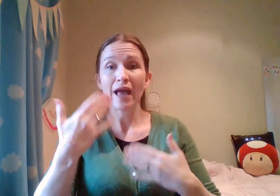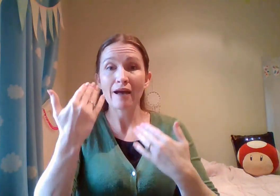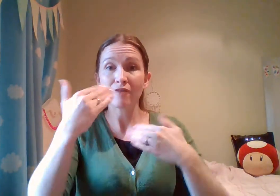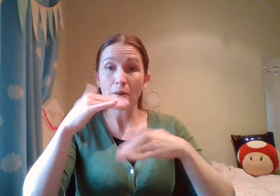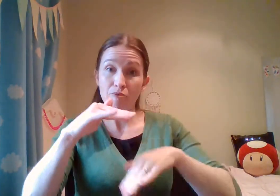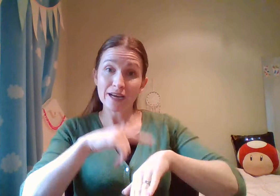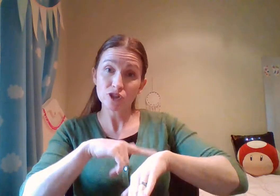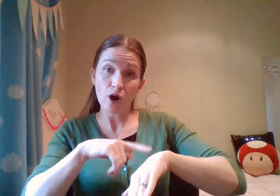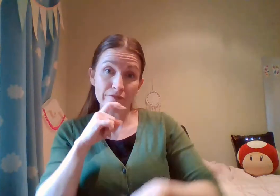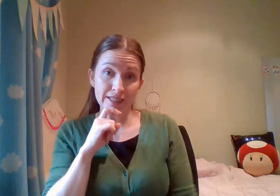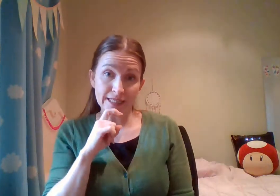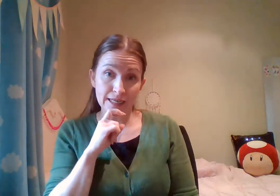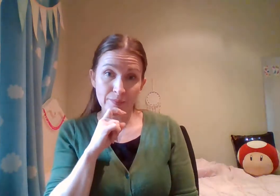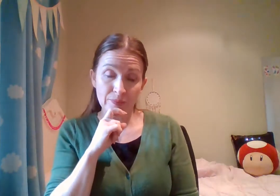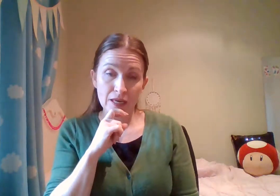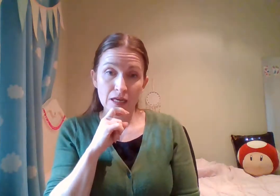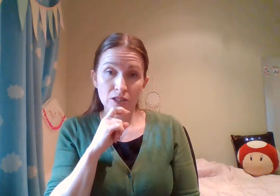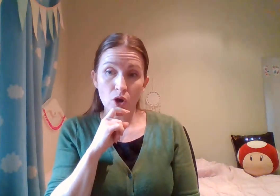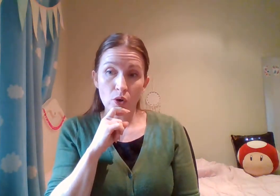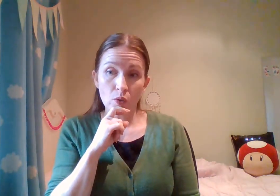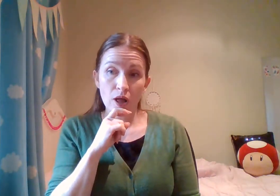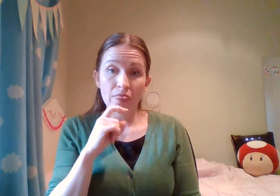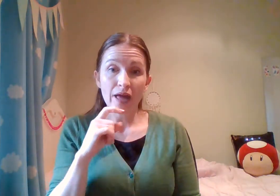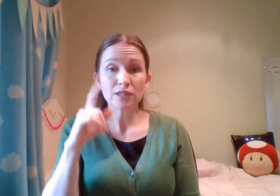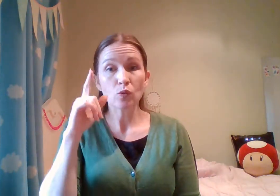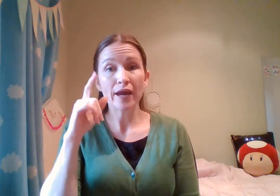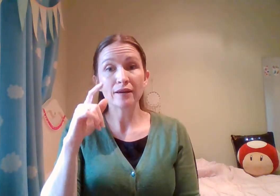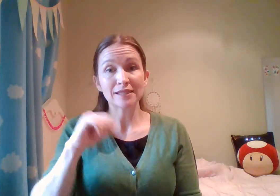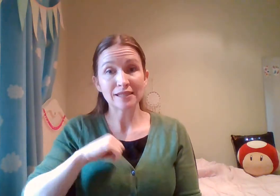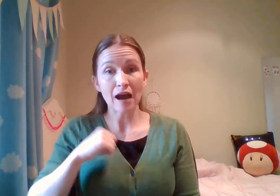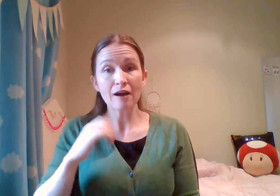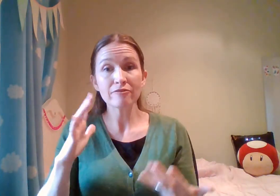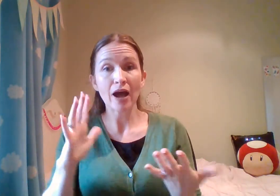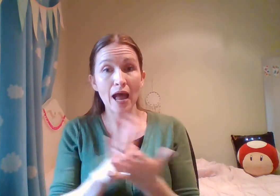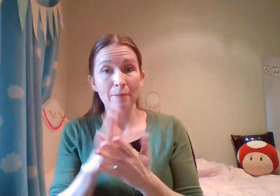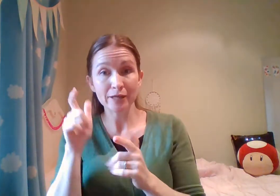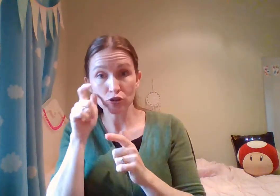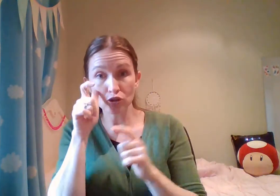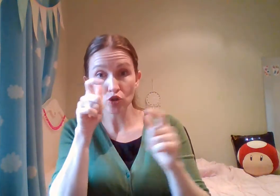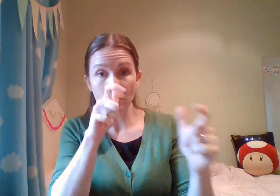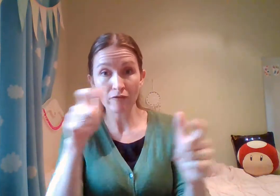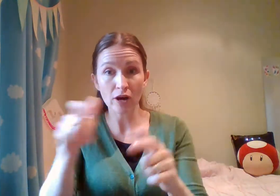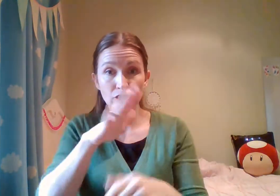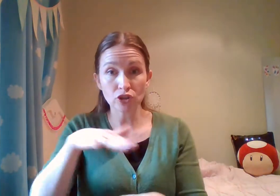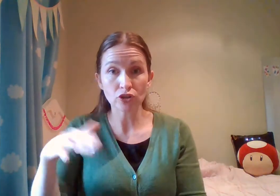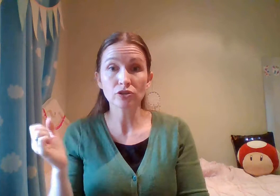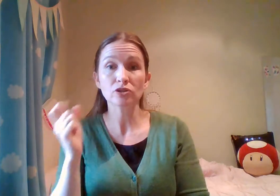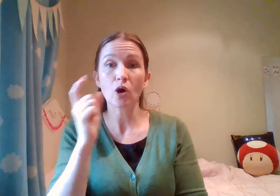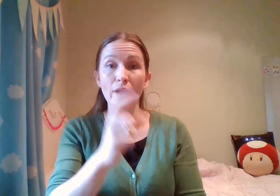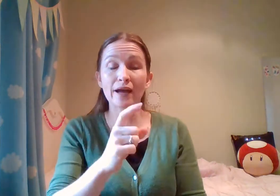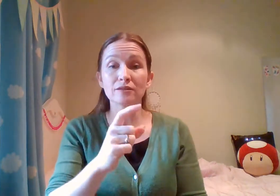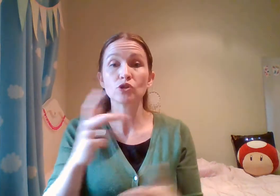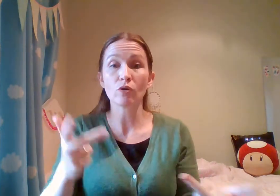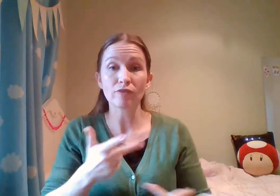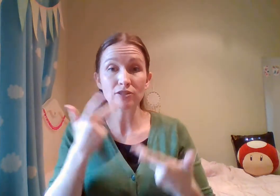have a break time for dinner. So that is when staff are happy to supervise students go out to a